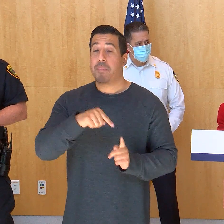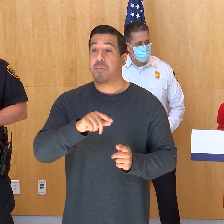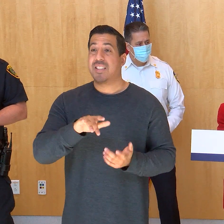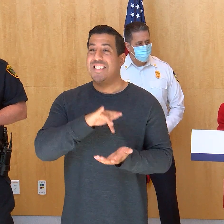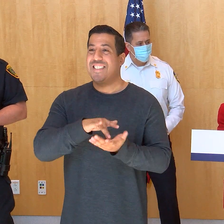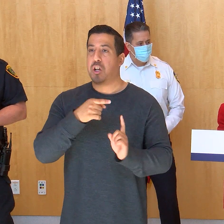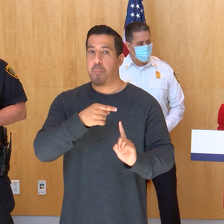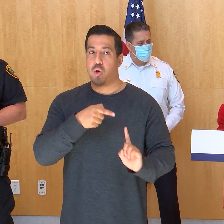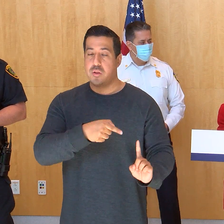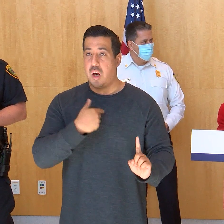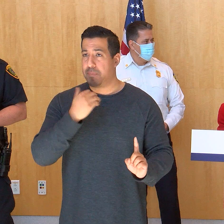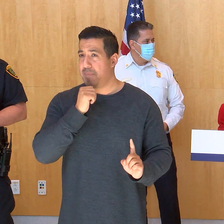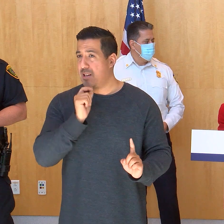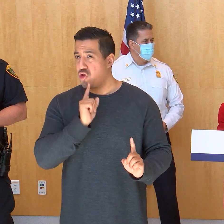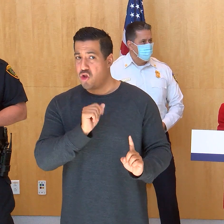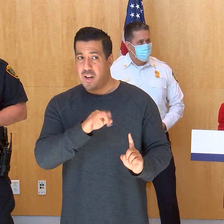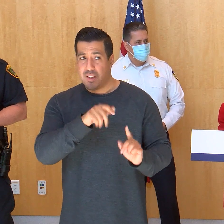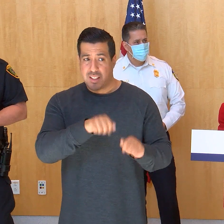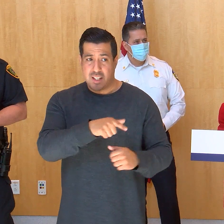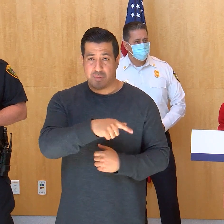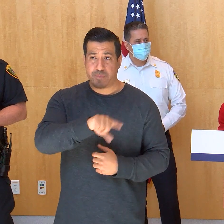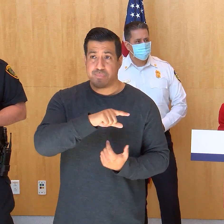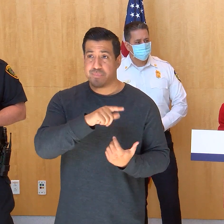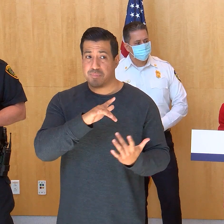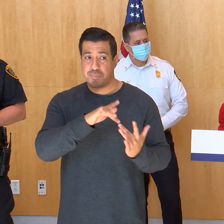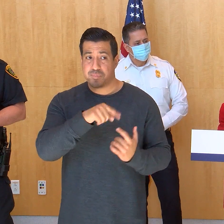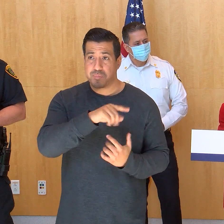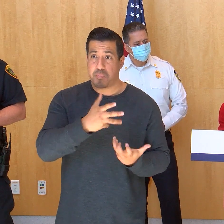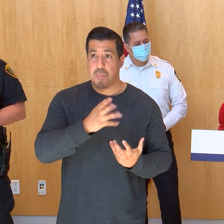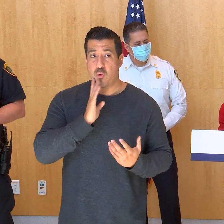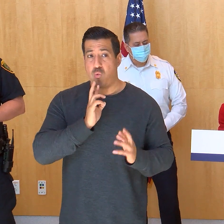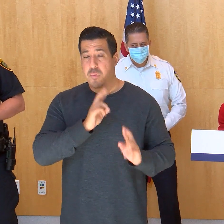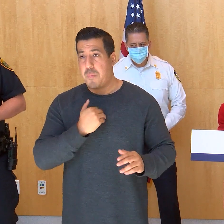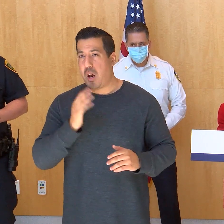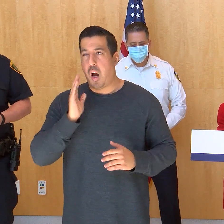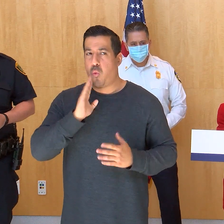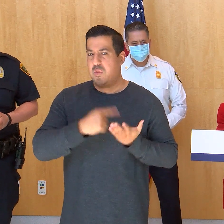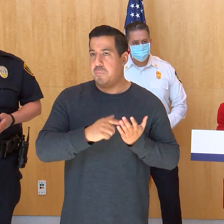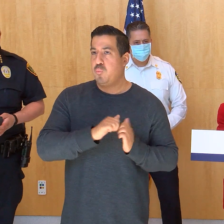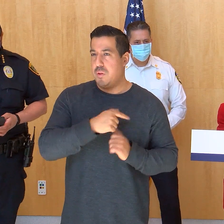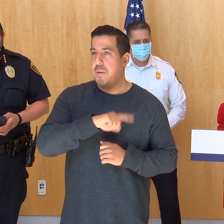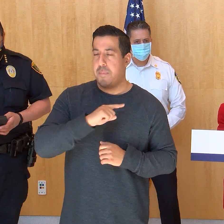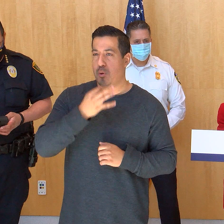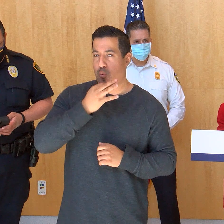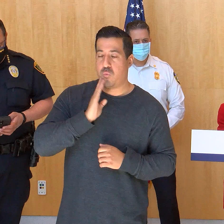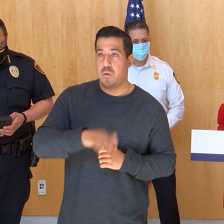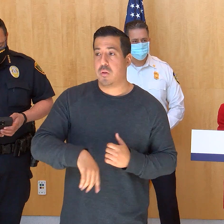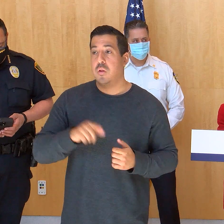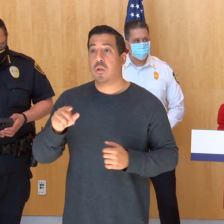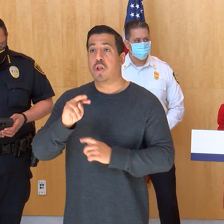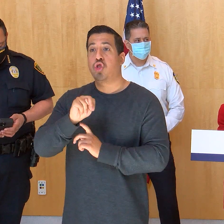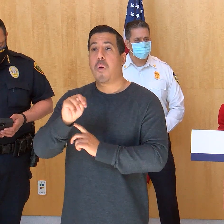I'm not sure whether they can reach there, and maybe they'll respond, we'll talk offline. New Mexico